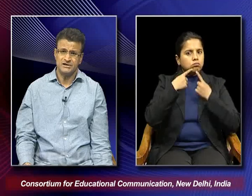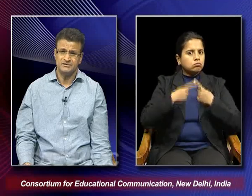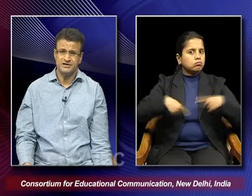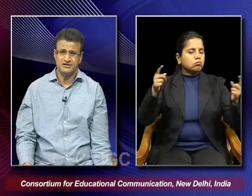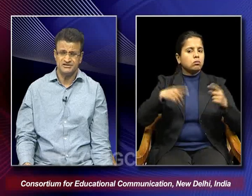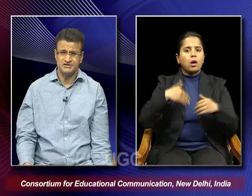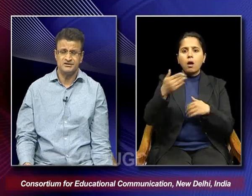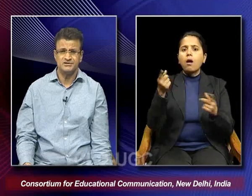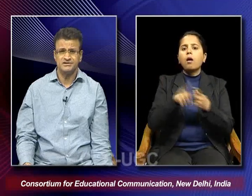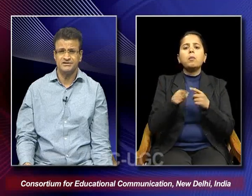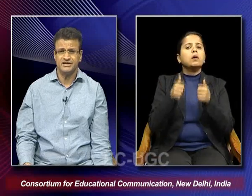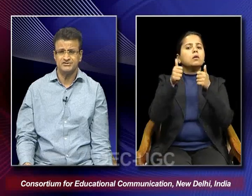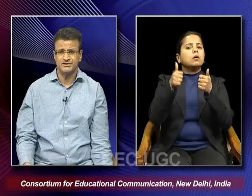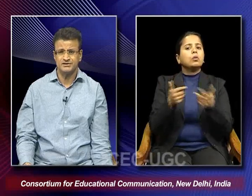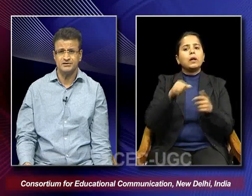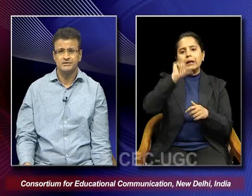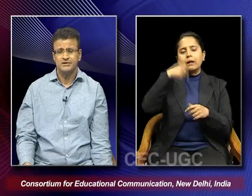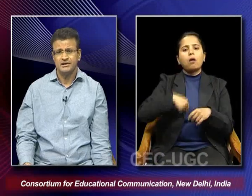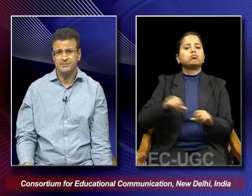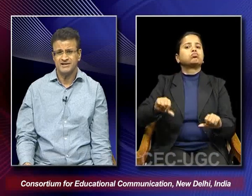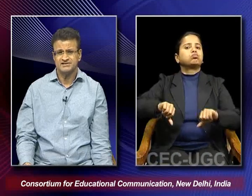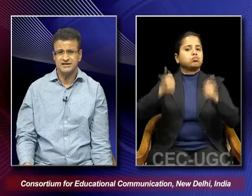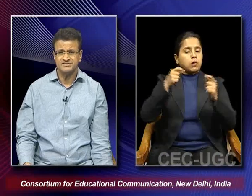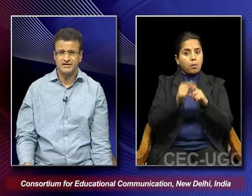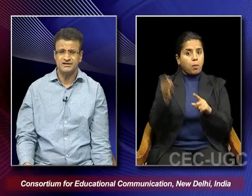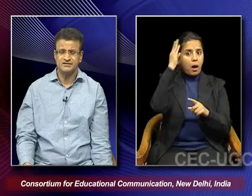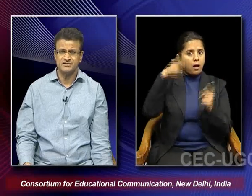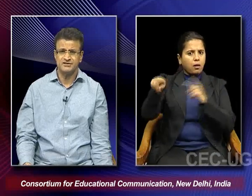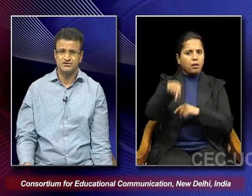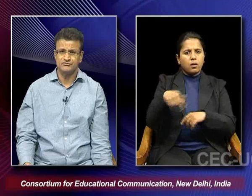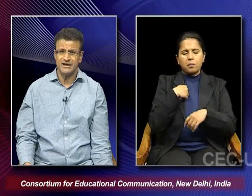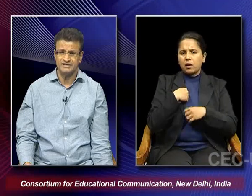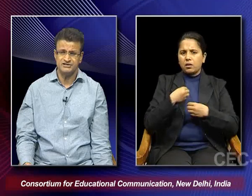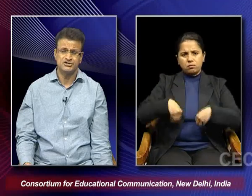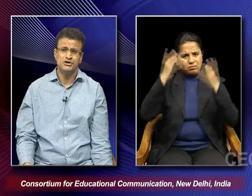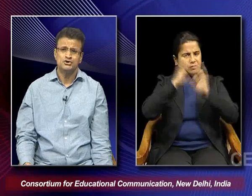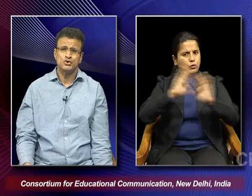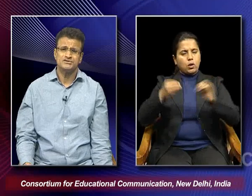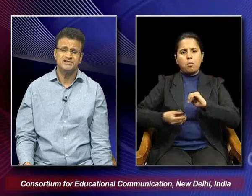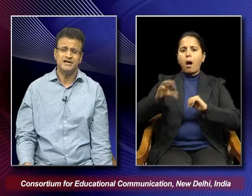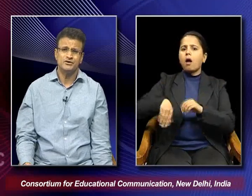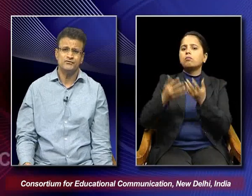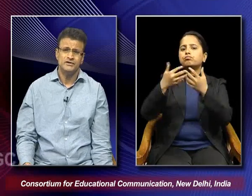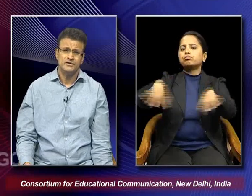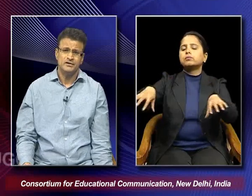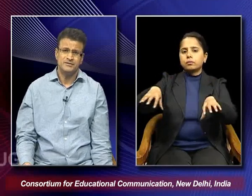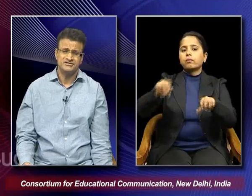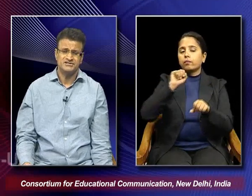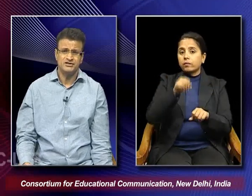would ultimately result in India's victory and Pakistan's surrender and the creation of Bangladesh. So such kind of